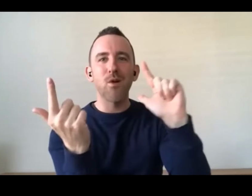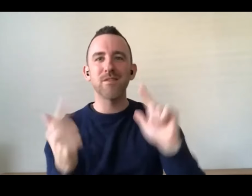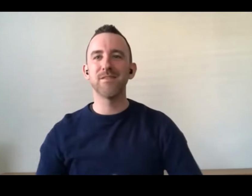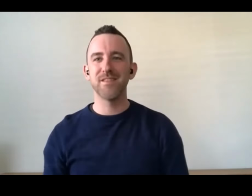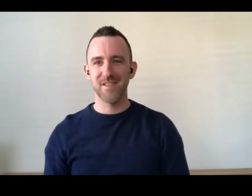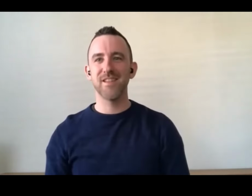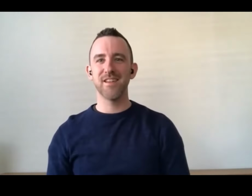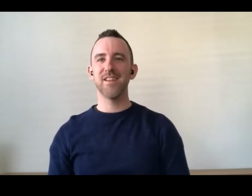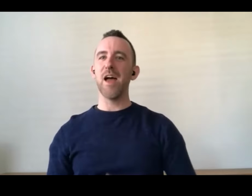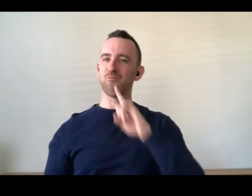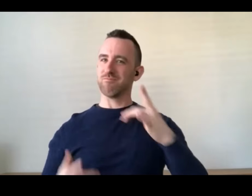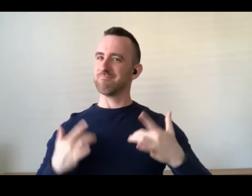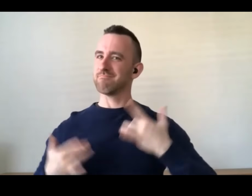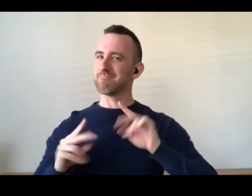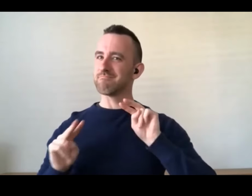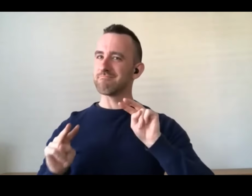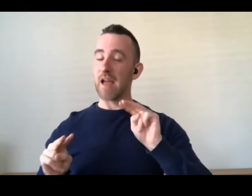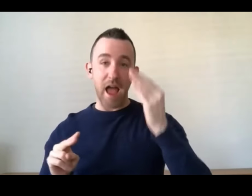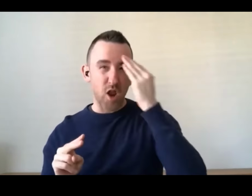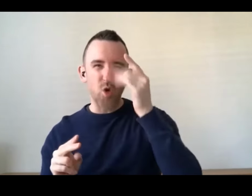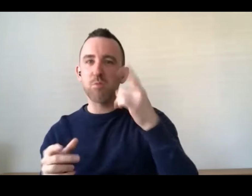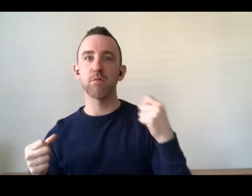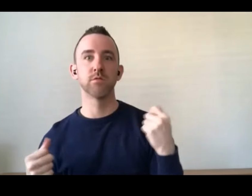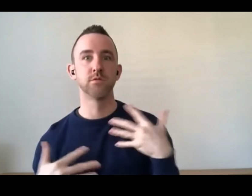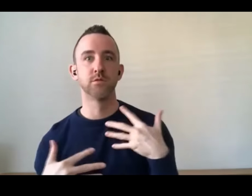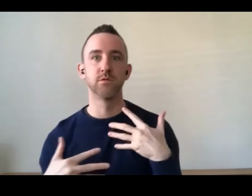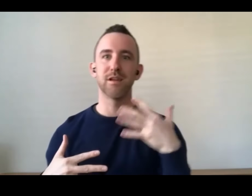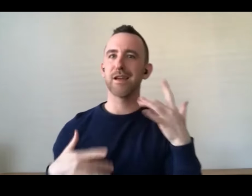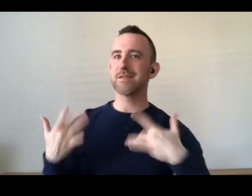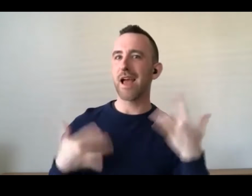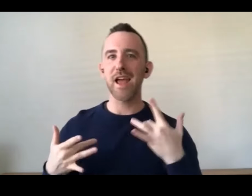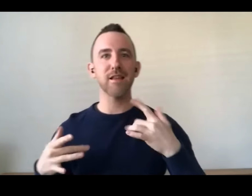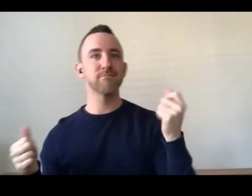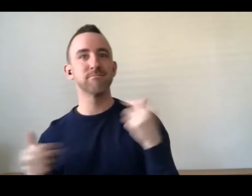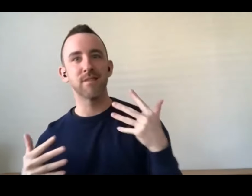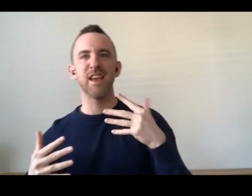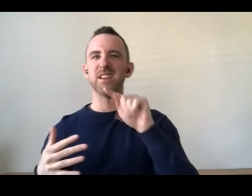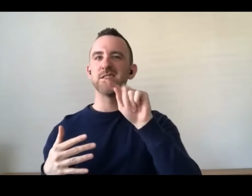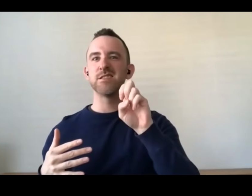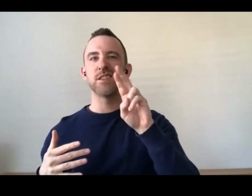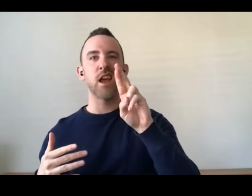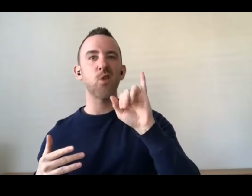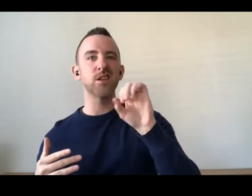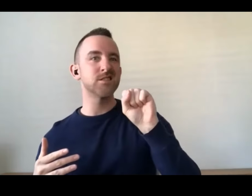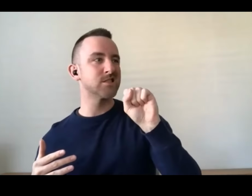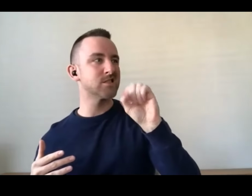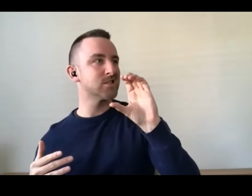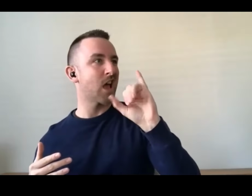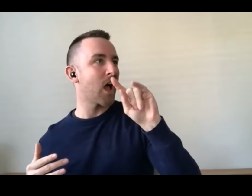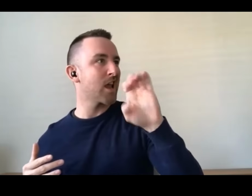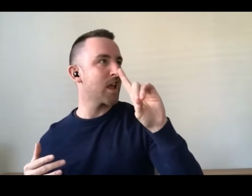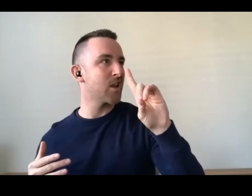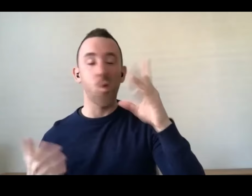And I'm excited. I know you're probably terrified and excited and terra-sighted or scare-sighted, as we call it.